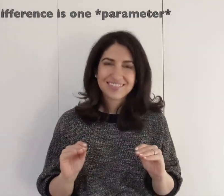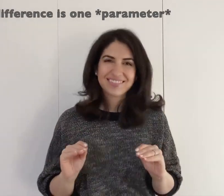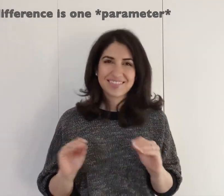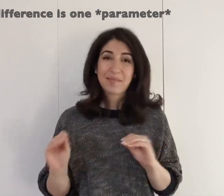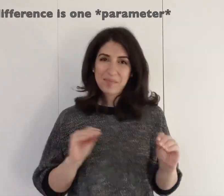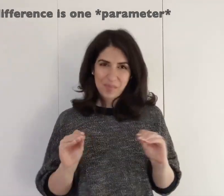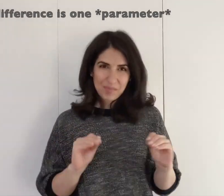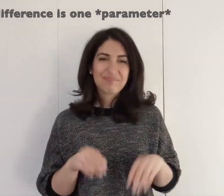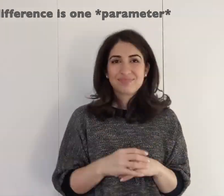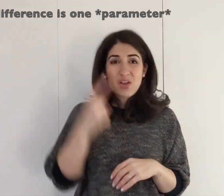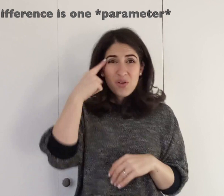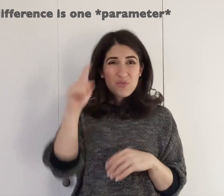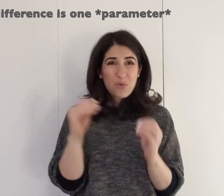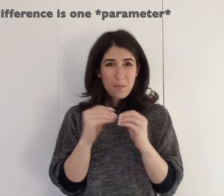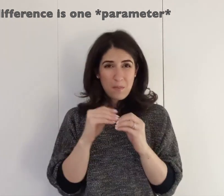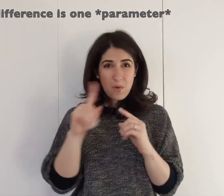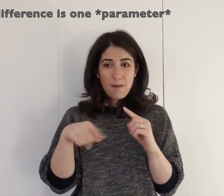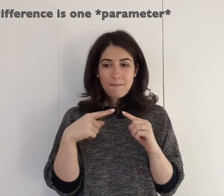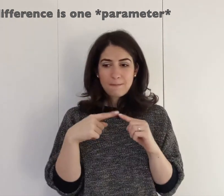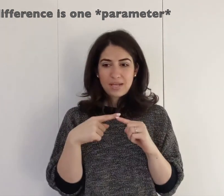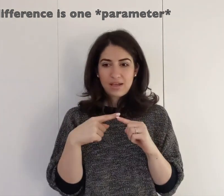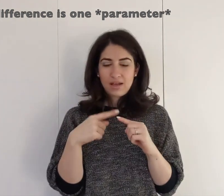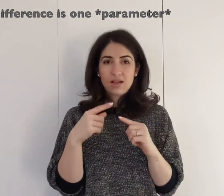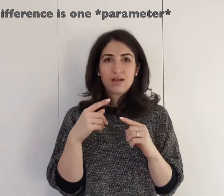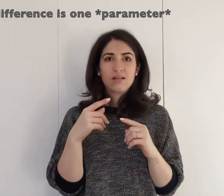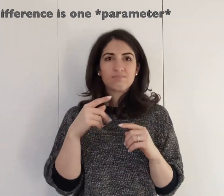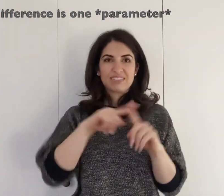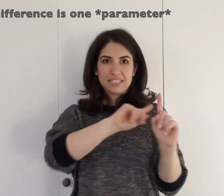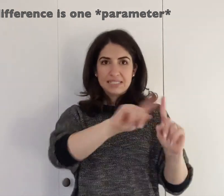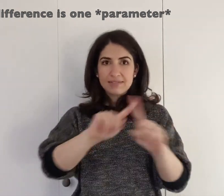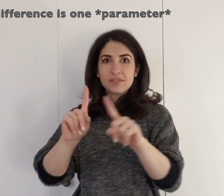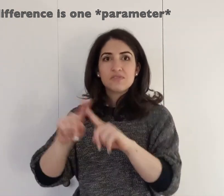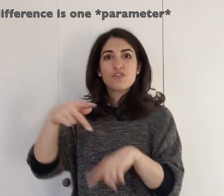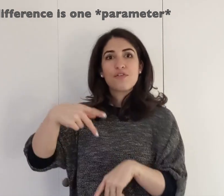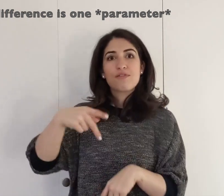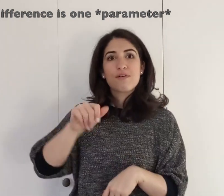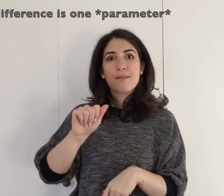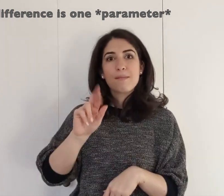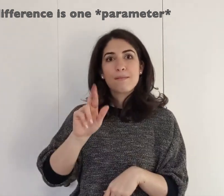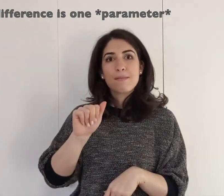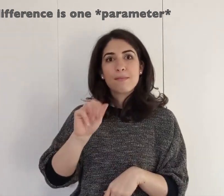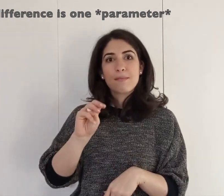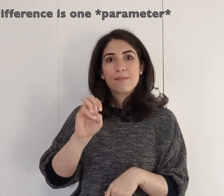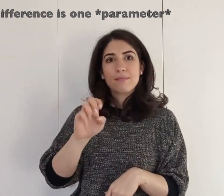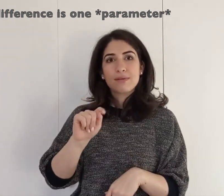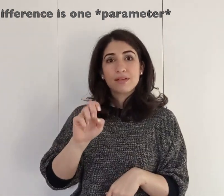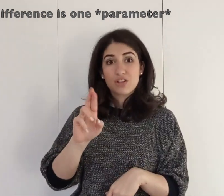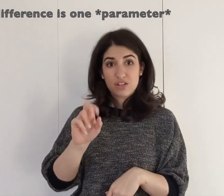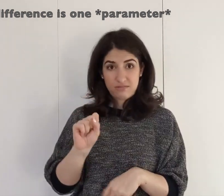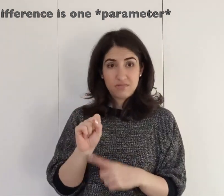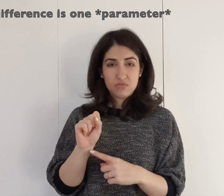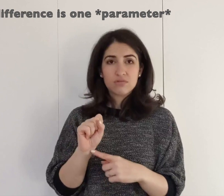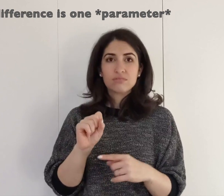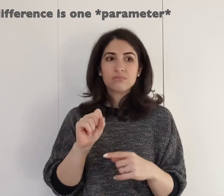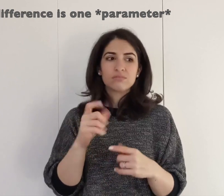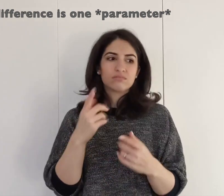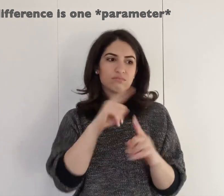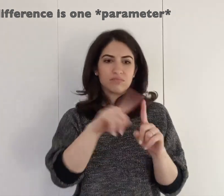movement. Movement. For more about the different parameters,